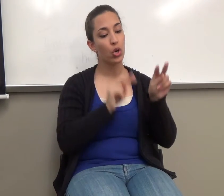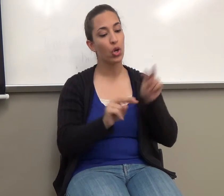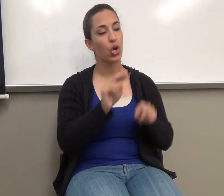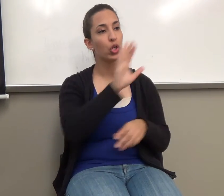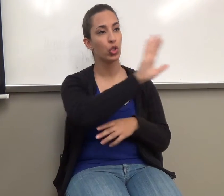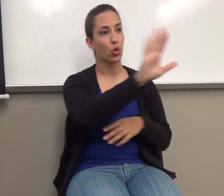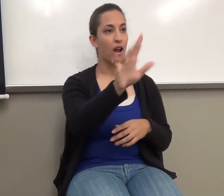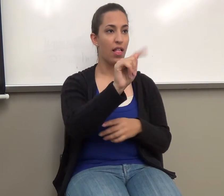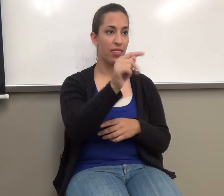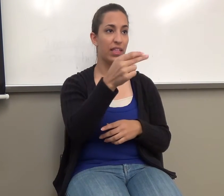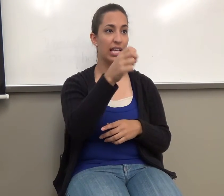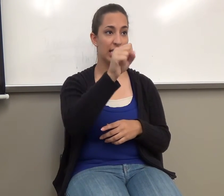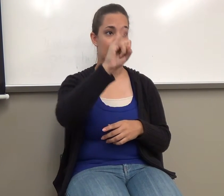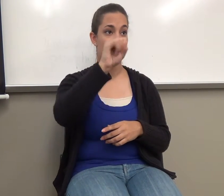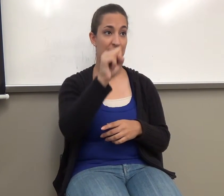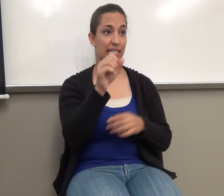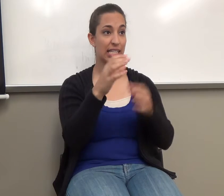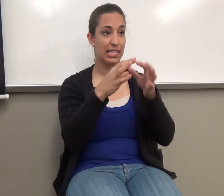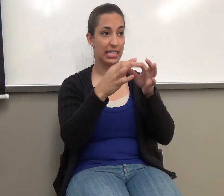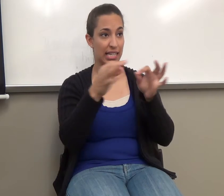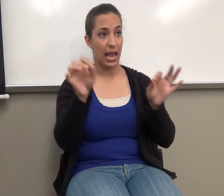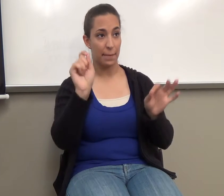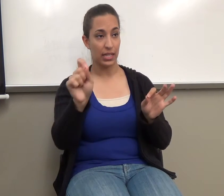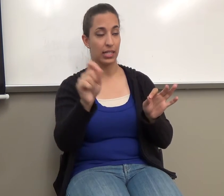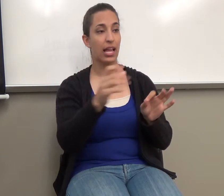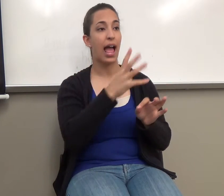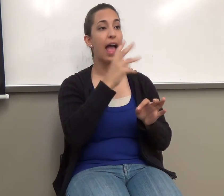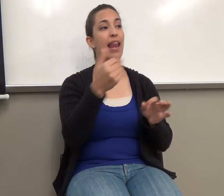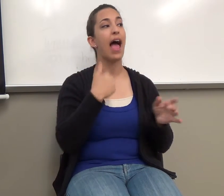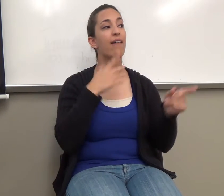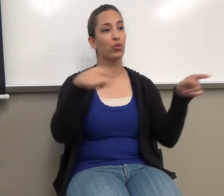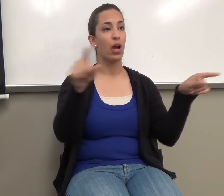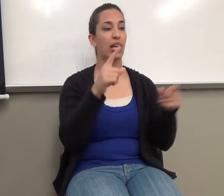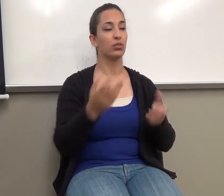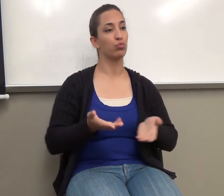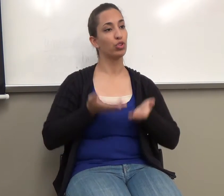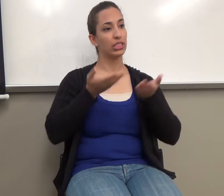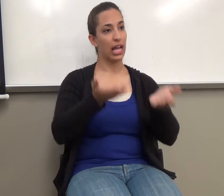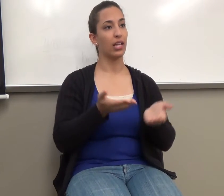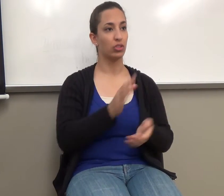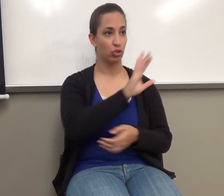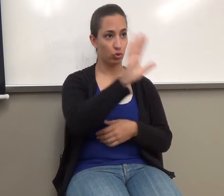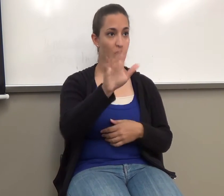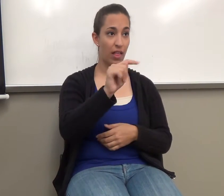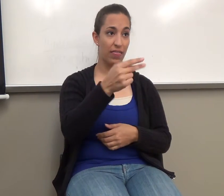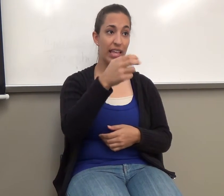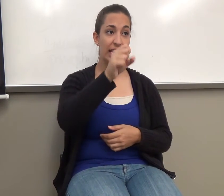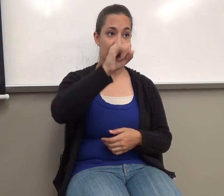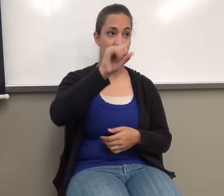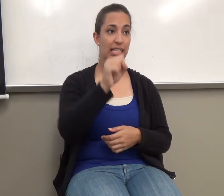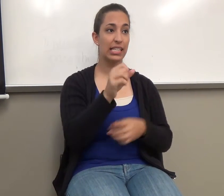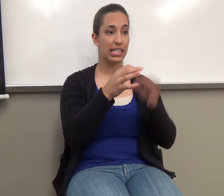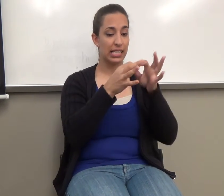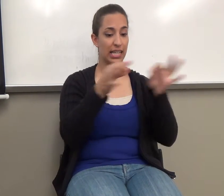statements. Have you guys present your thesis statement? So you're going to be at least to that point.